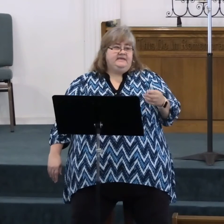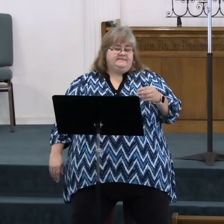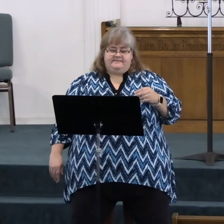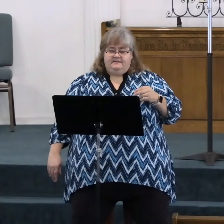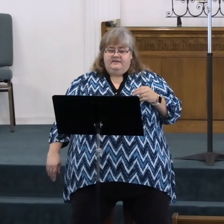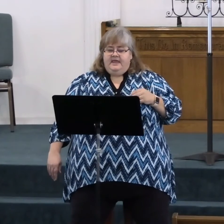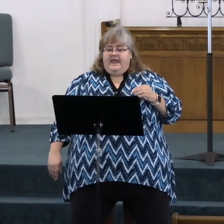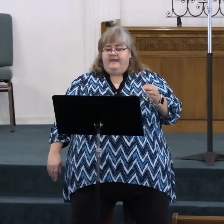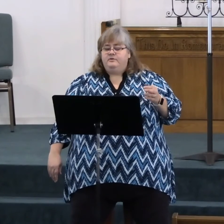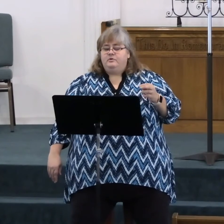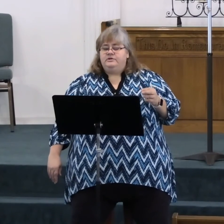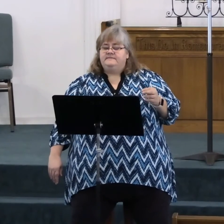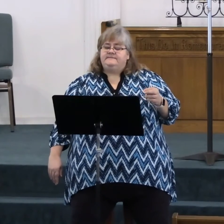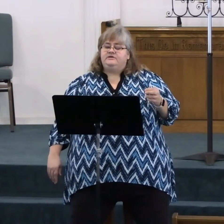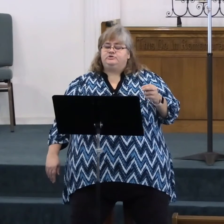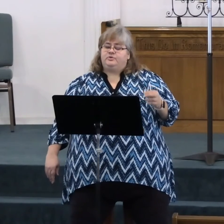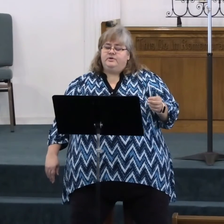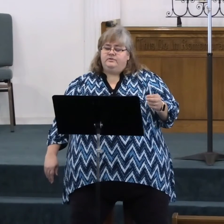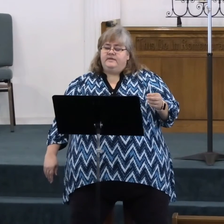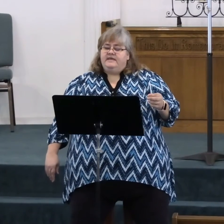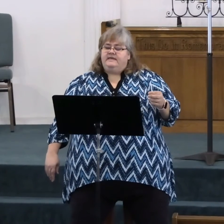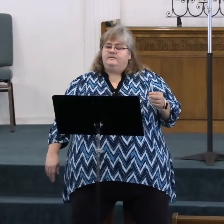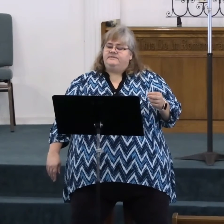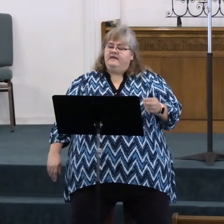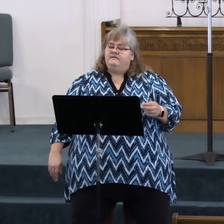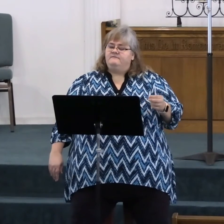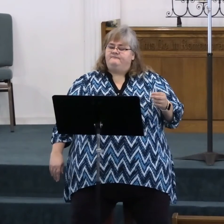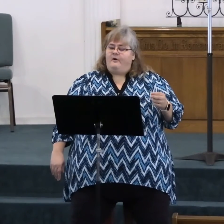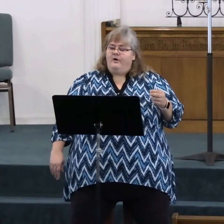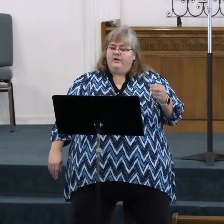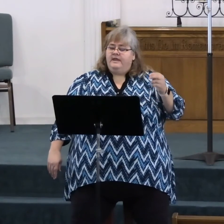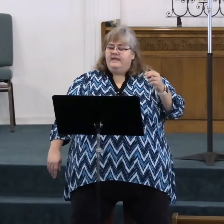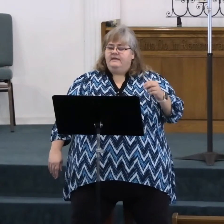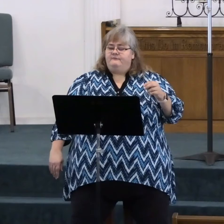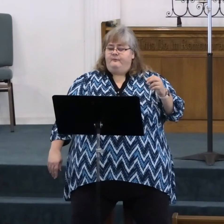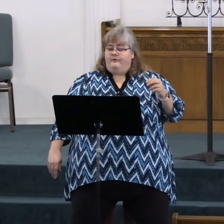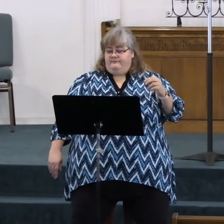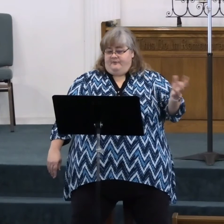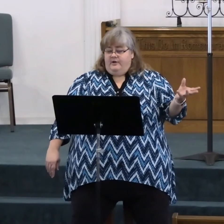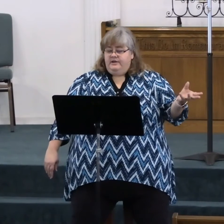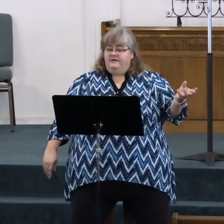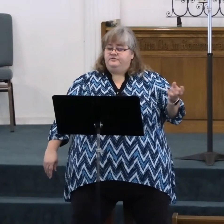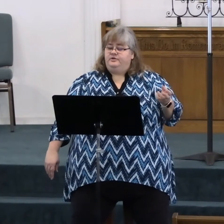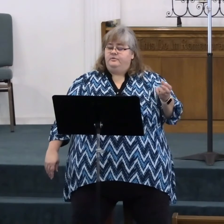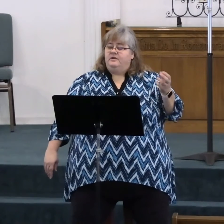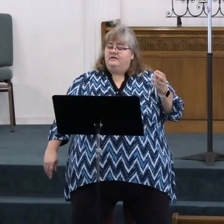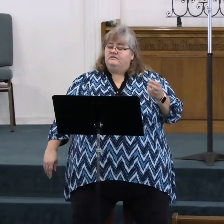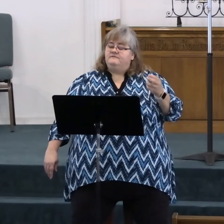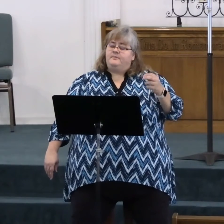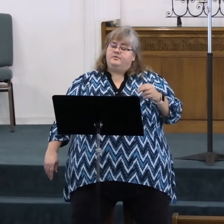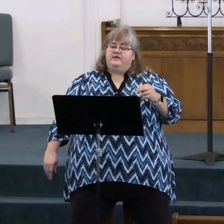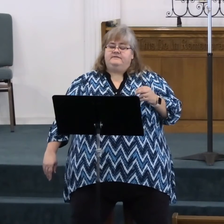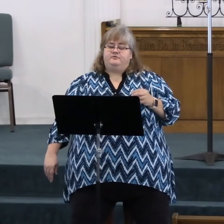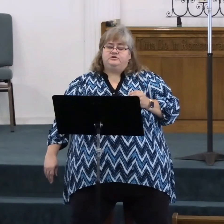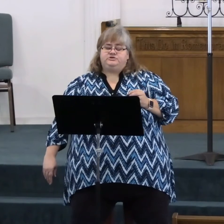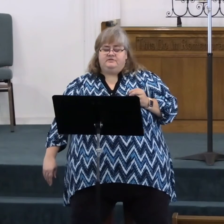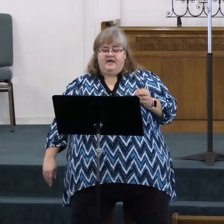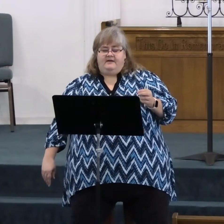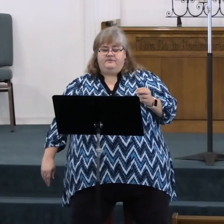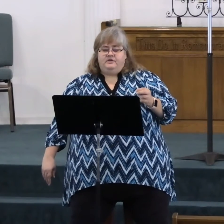PhDs. Everyone who seeks truth can obtain it far enough to live a productive Christian life,